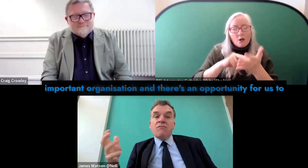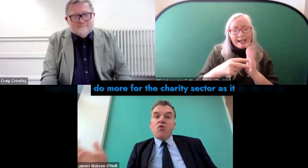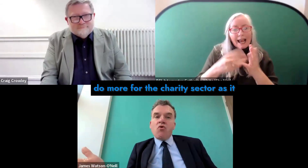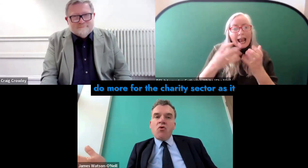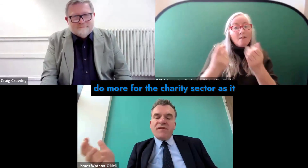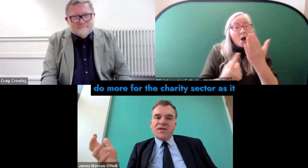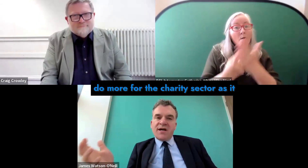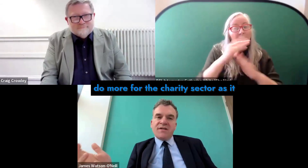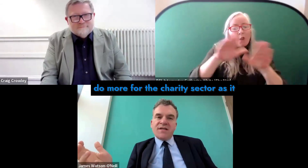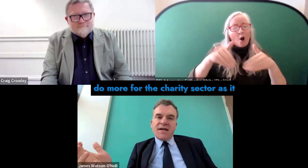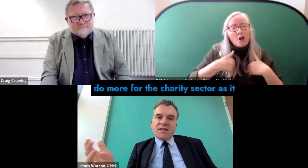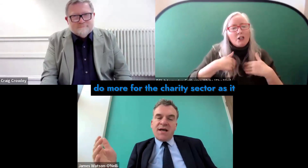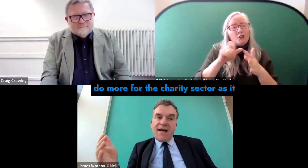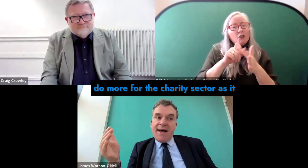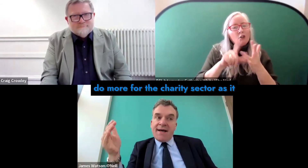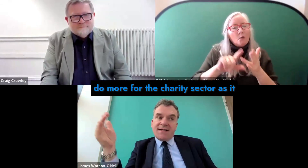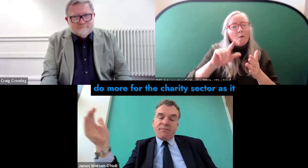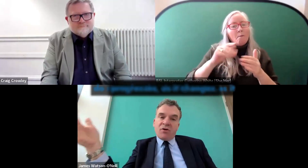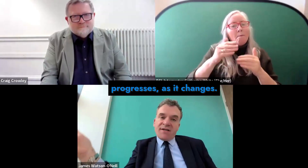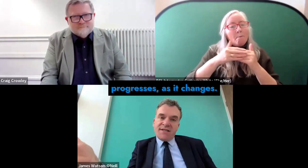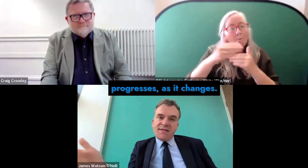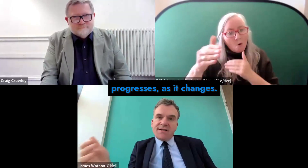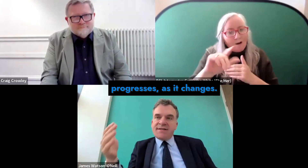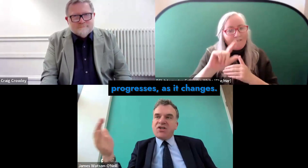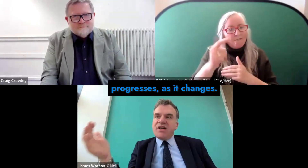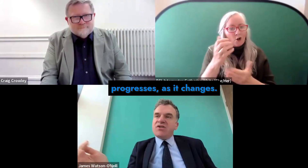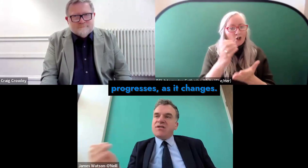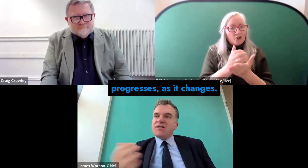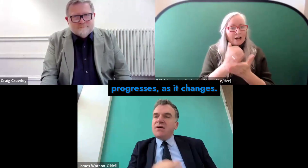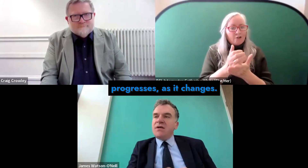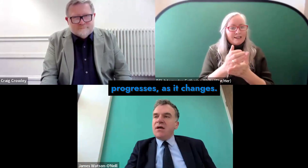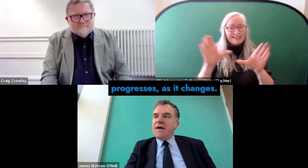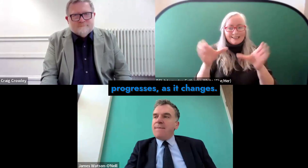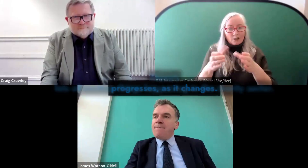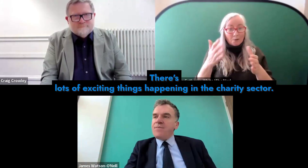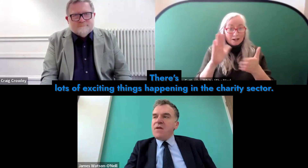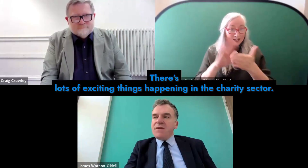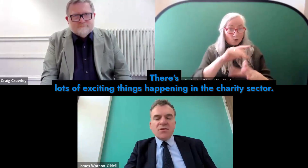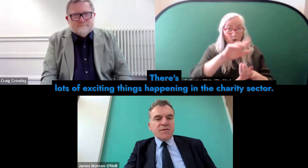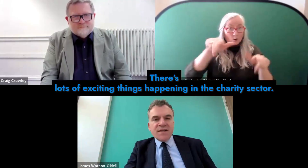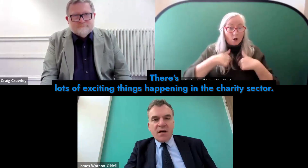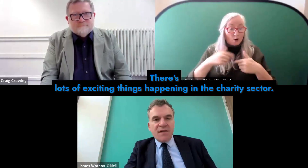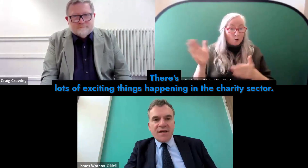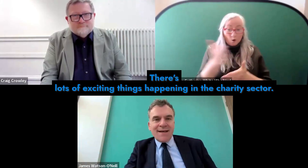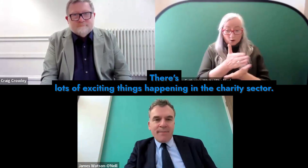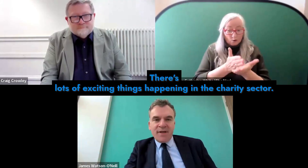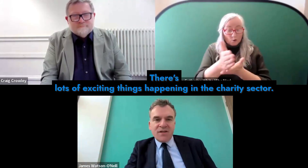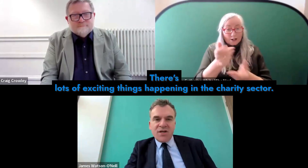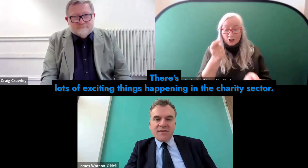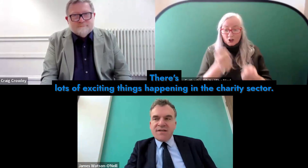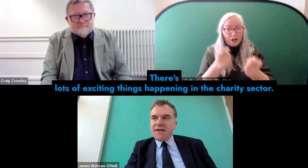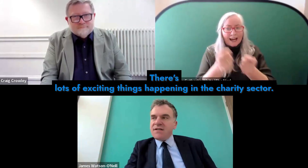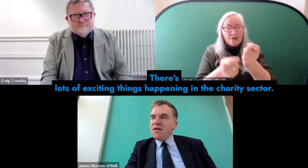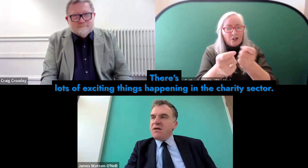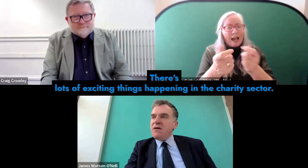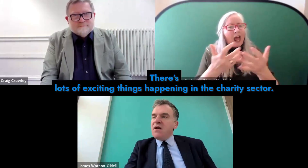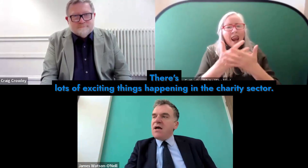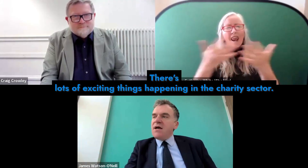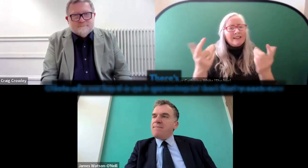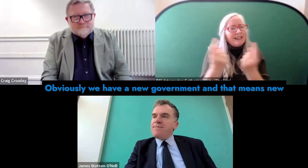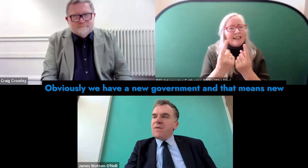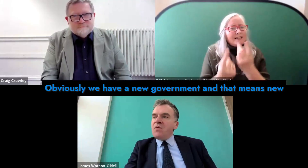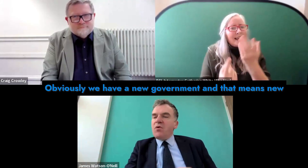for us to do more for the charity sector as it progresses, as it changes. There's lots of exciting things happening in the charity